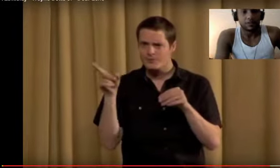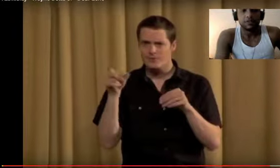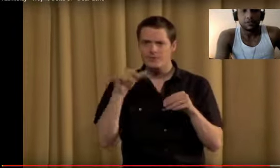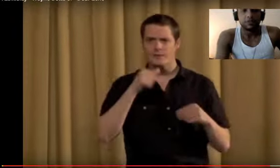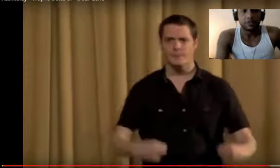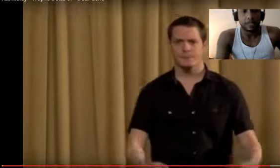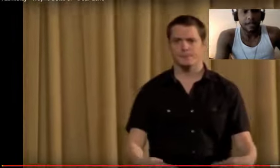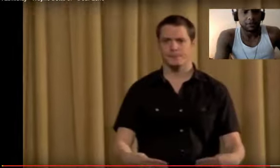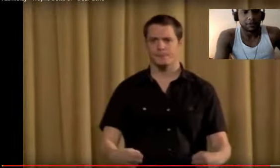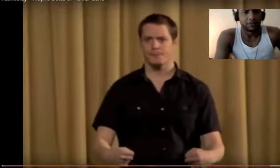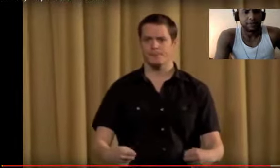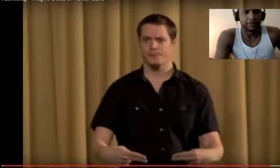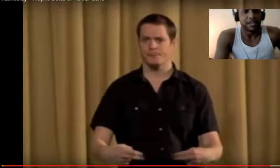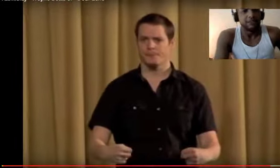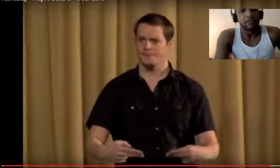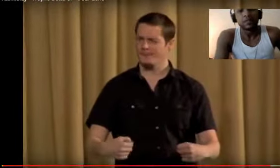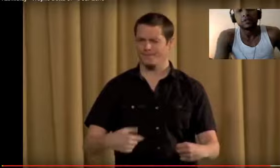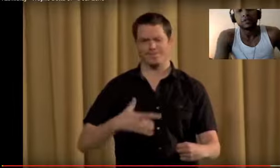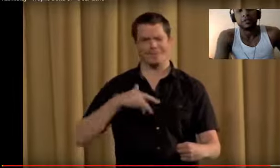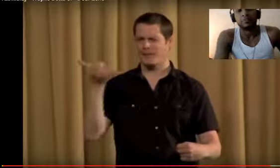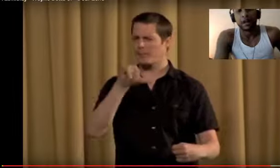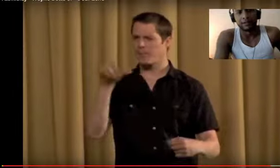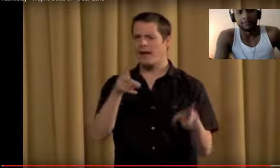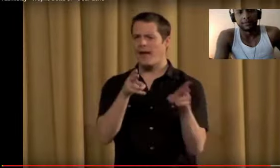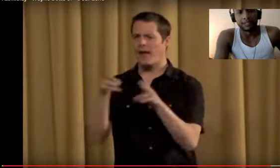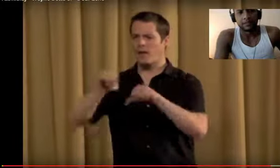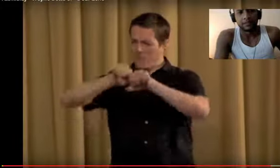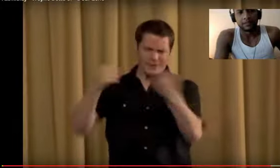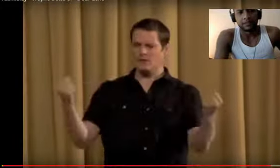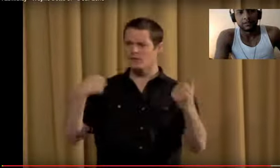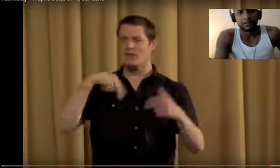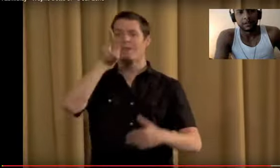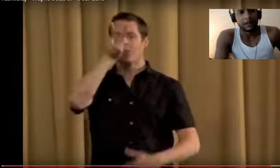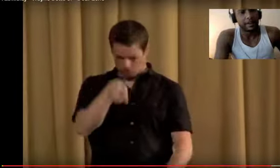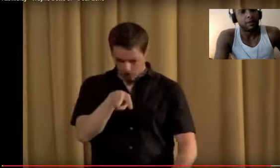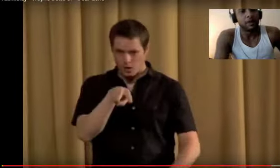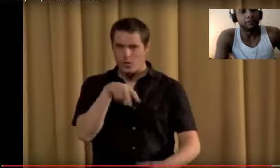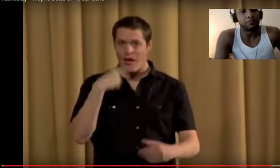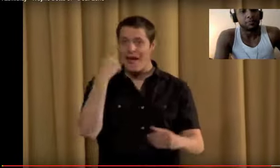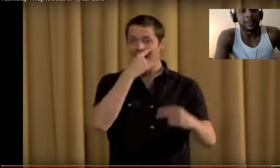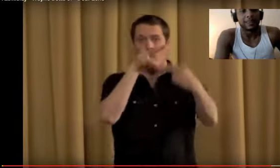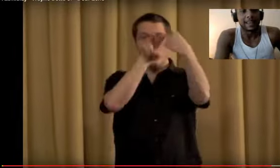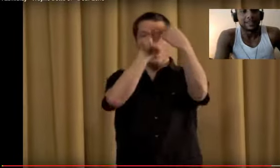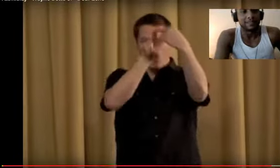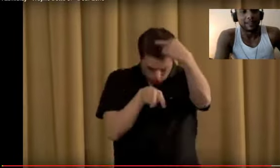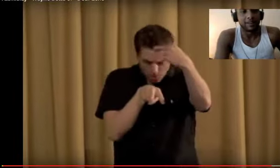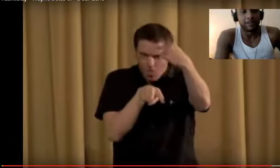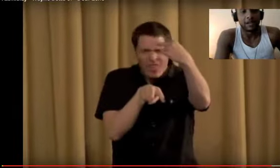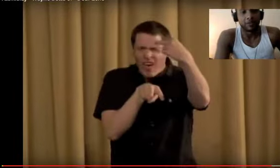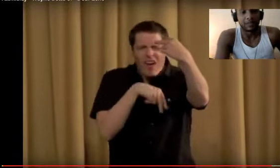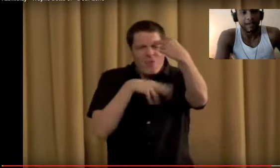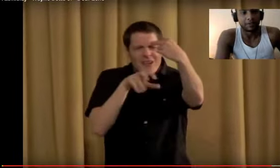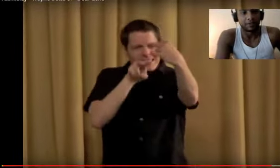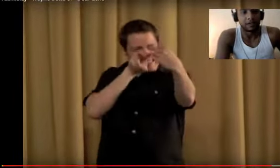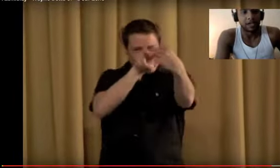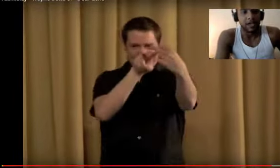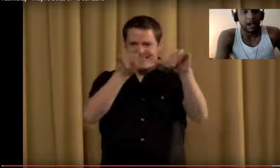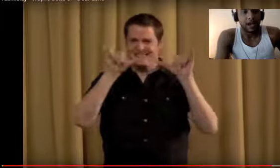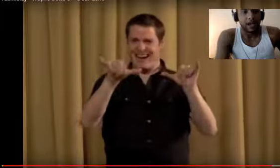You've seen captions, right? Normally they're on the bottom. And I want to break that stereotype with captions.